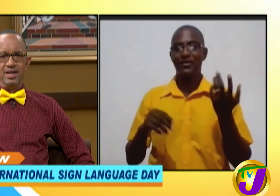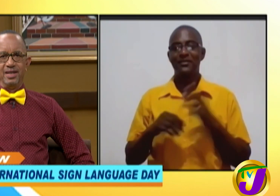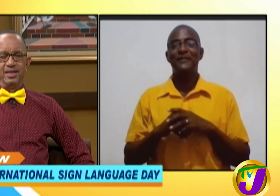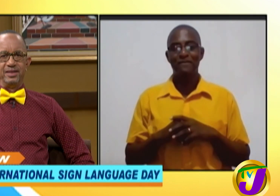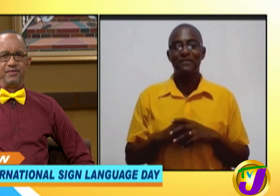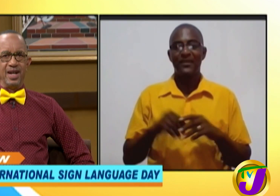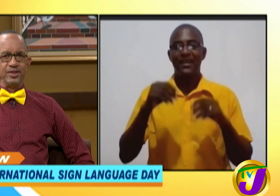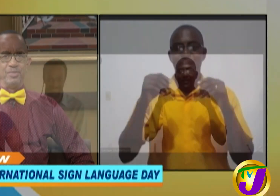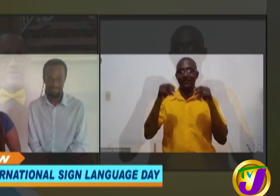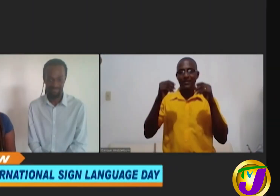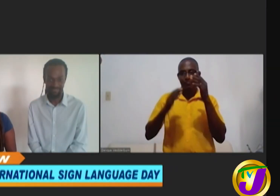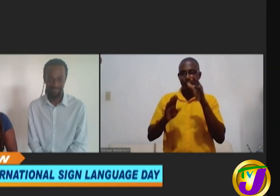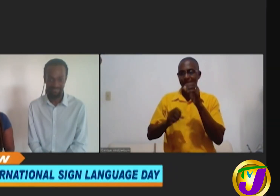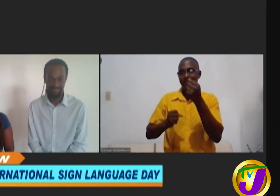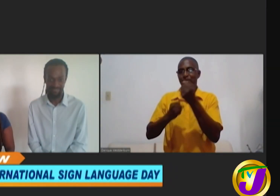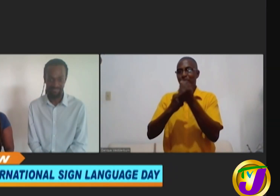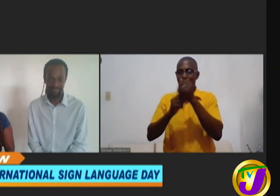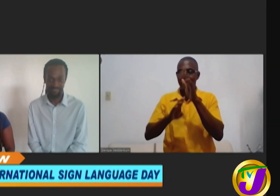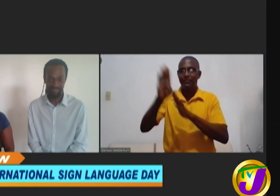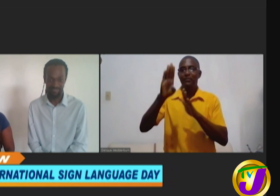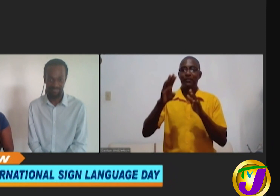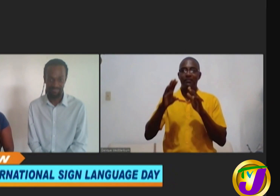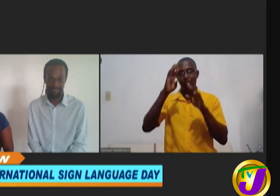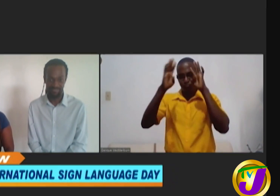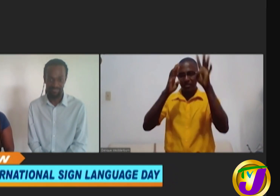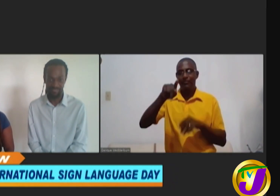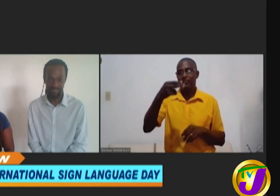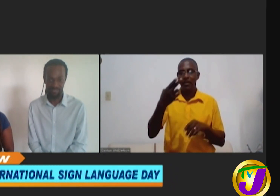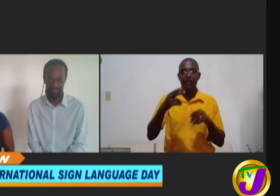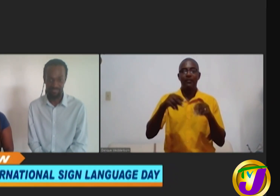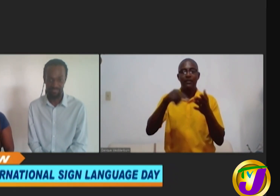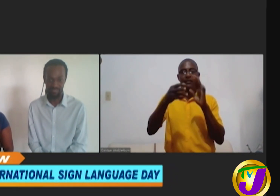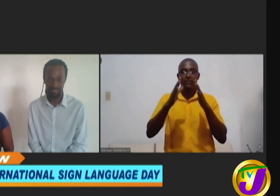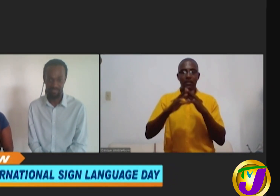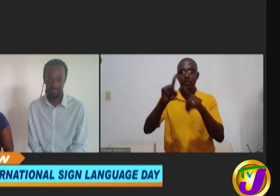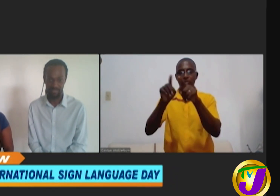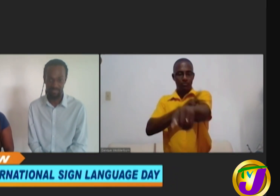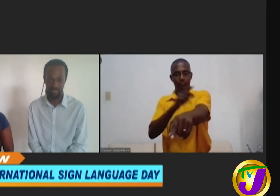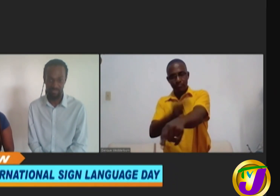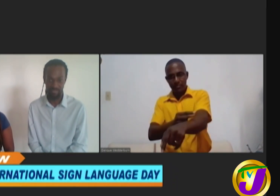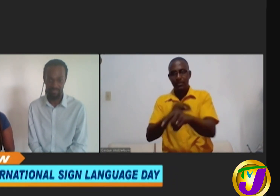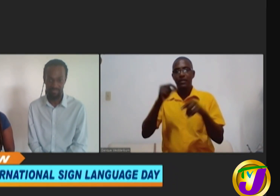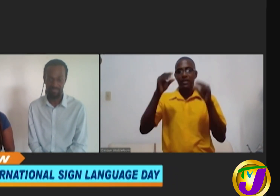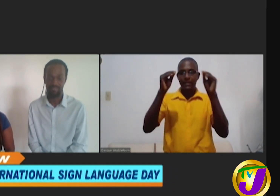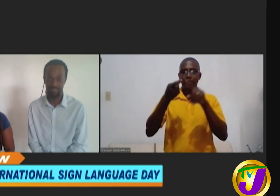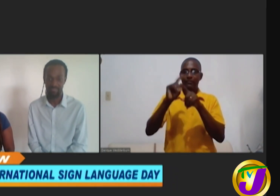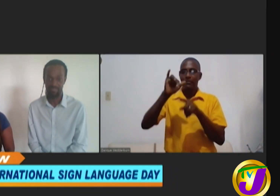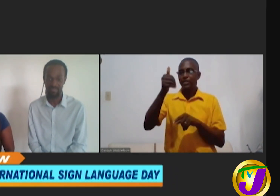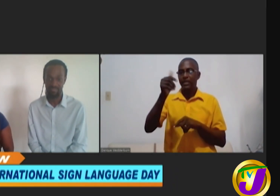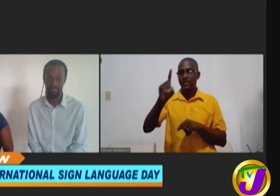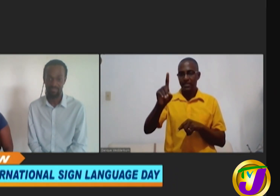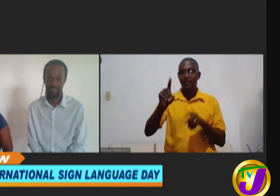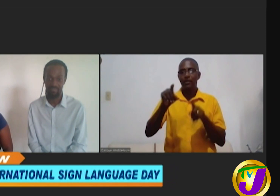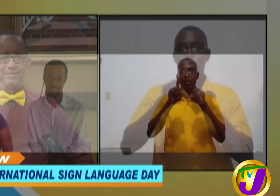PAH, Deaf Dance Community, and Kamar Groves, tutor at the Jamaica Association for the Deaf, and the interpreter,